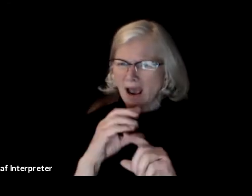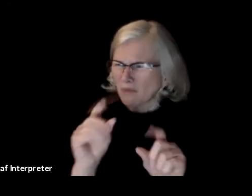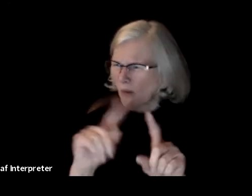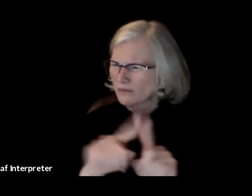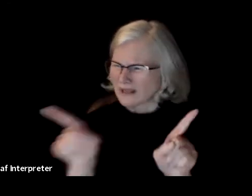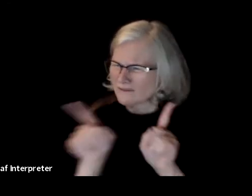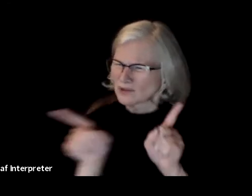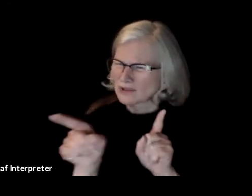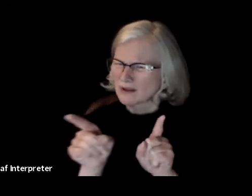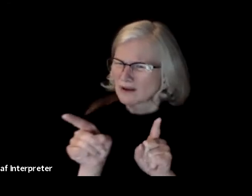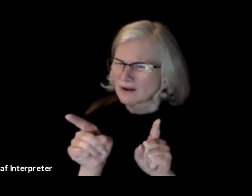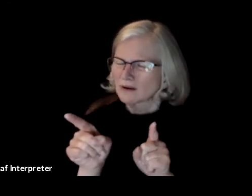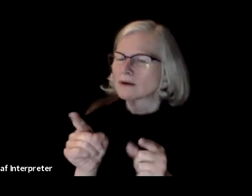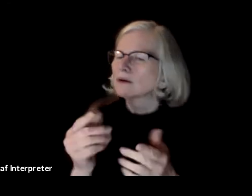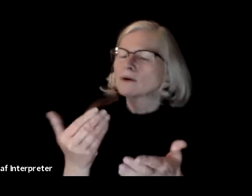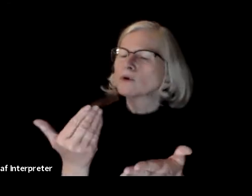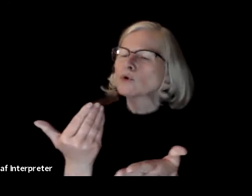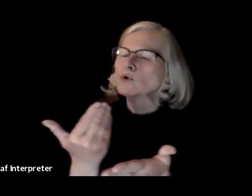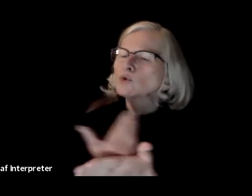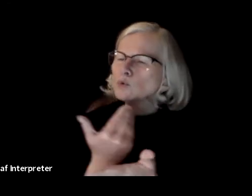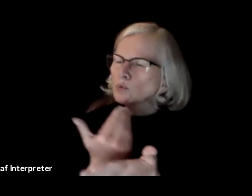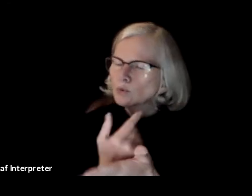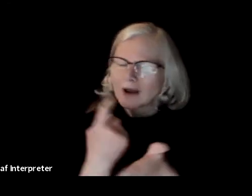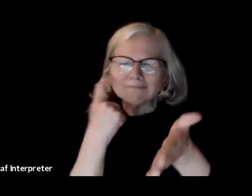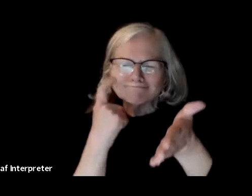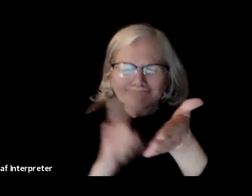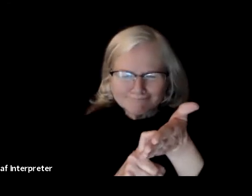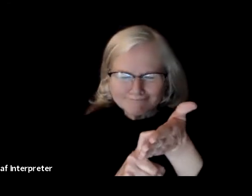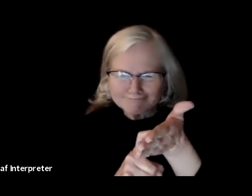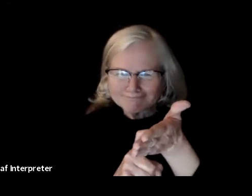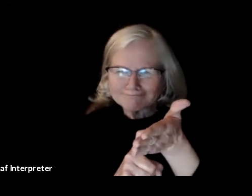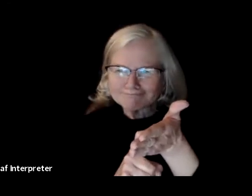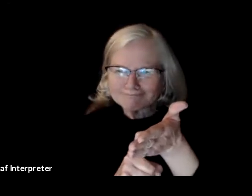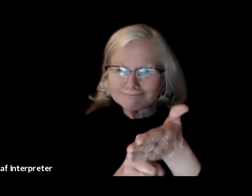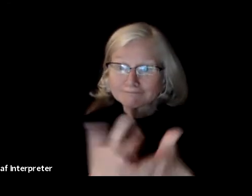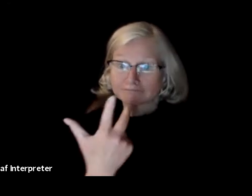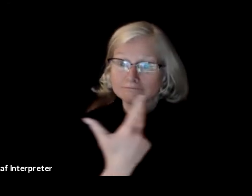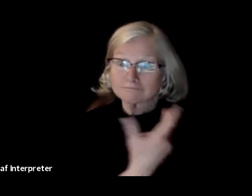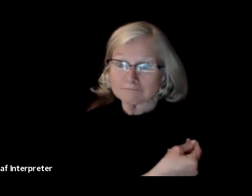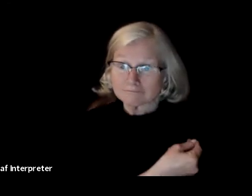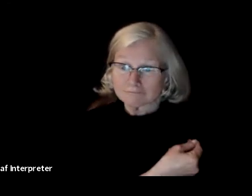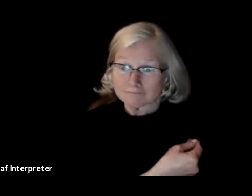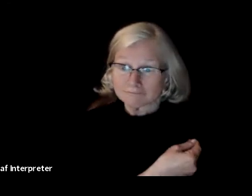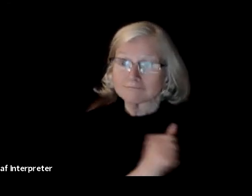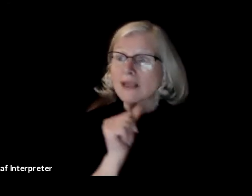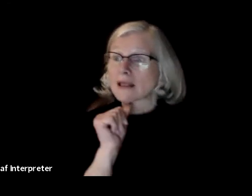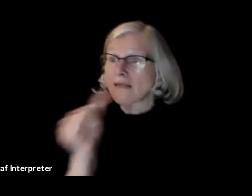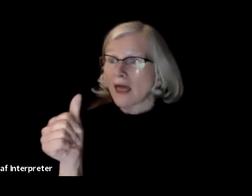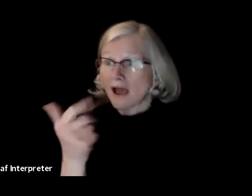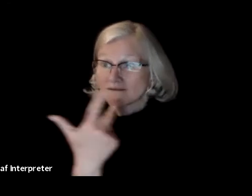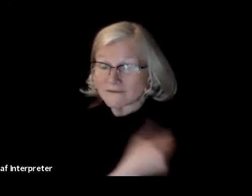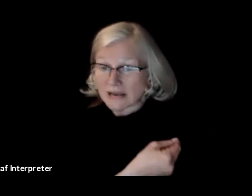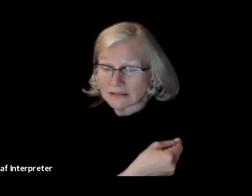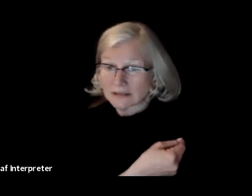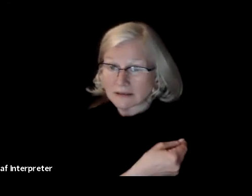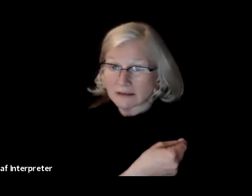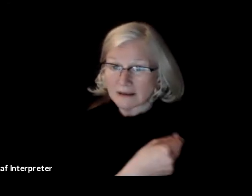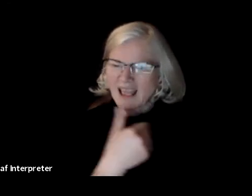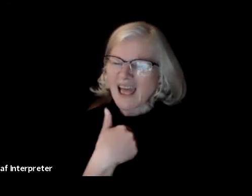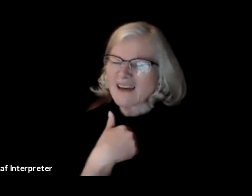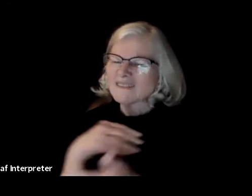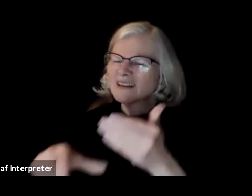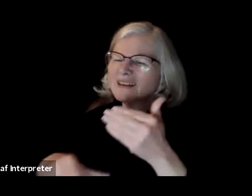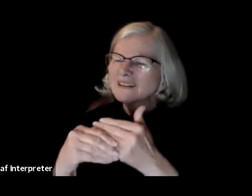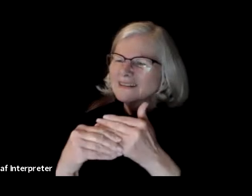new differentiation between vaccinated and unvaccinated workers, an added benefit. As other speakers said,